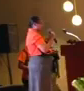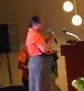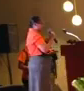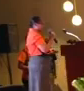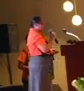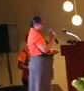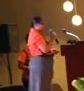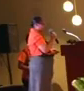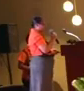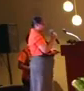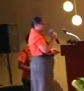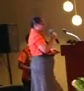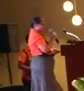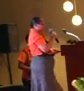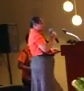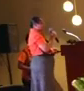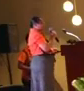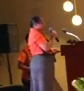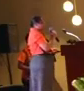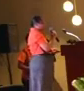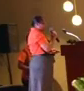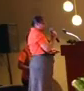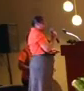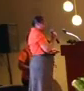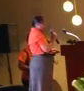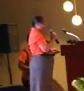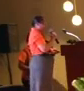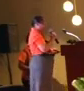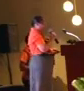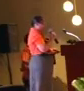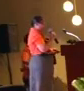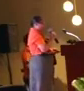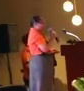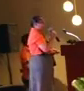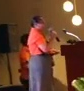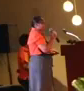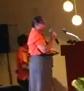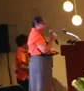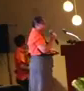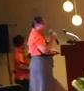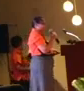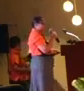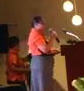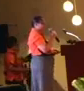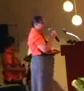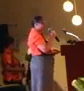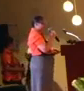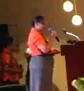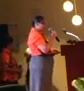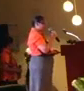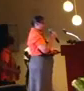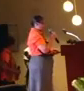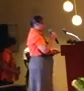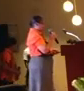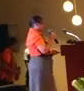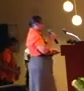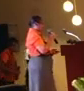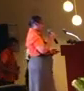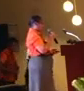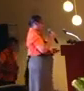And of course, with the tax payments that you will be doing, is to develop our nation, Papua New